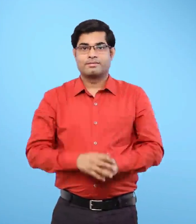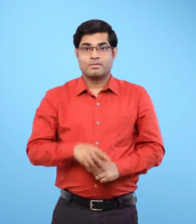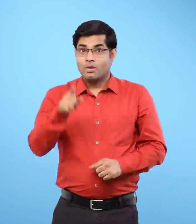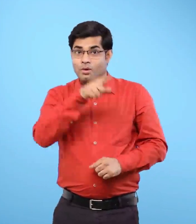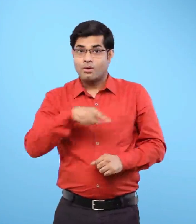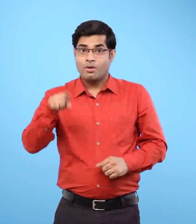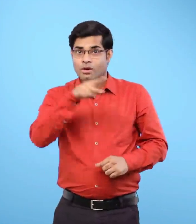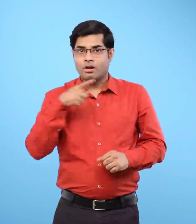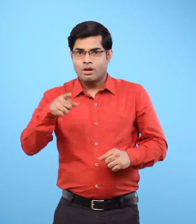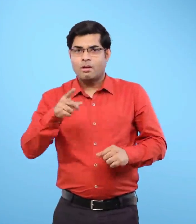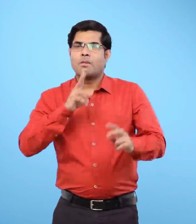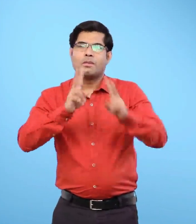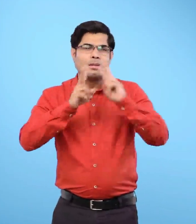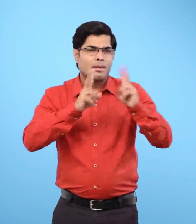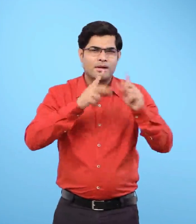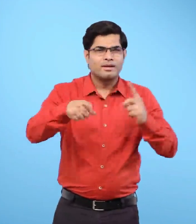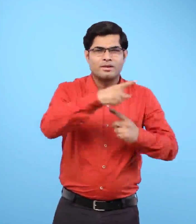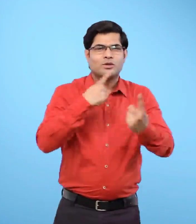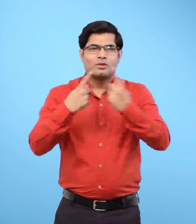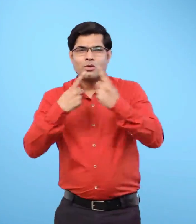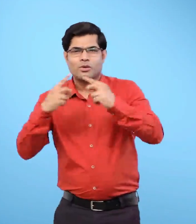were talking about their favorite months.